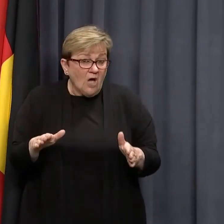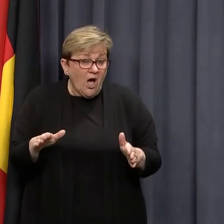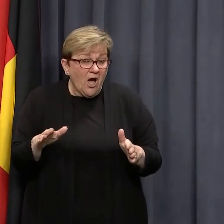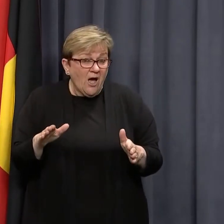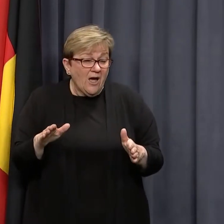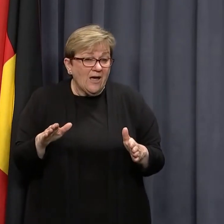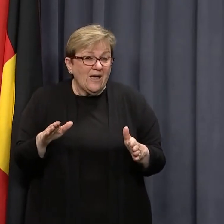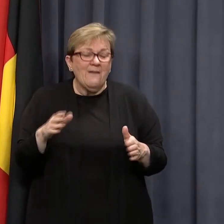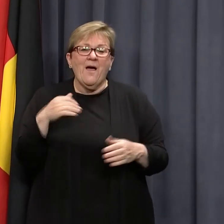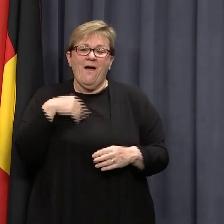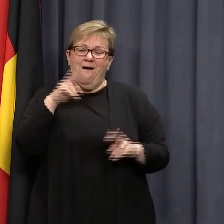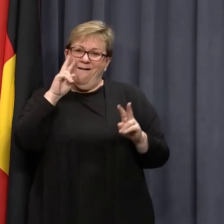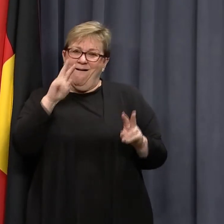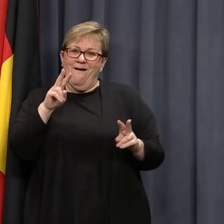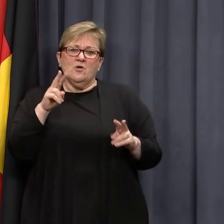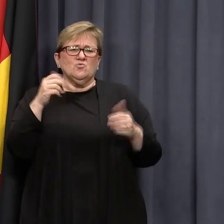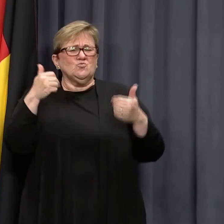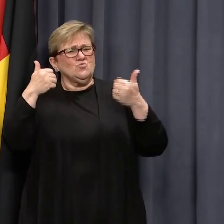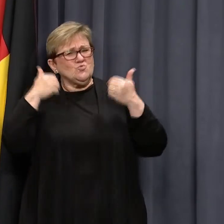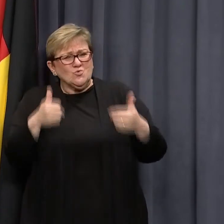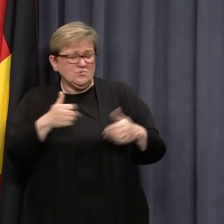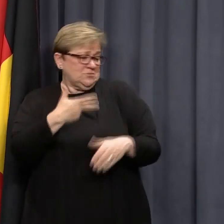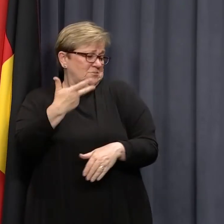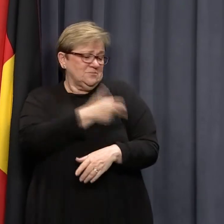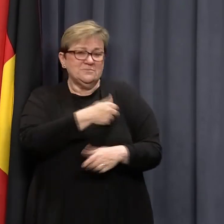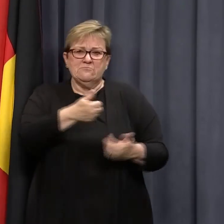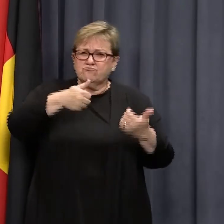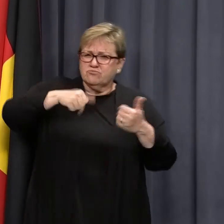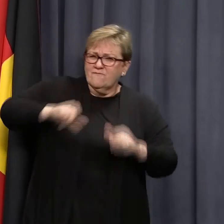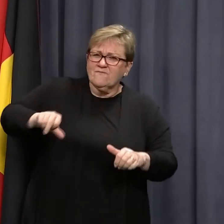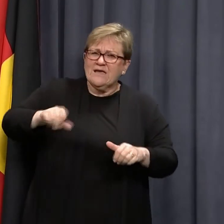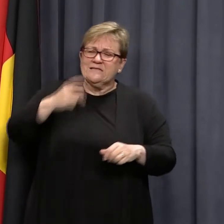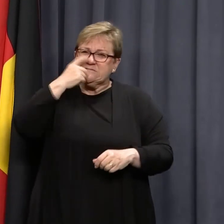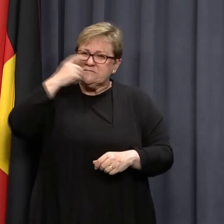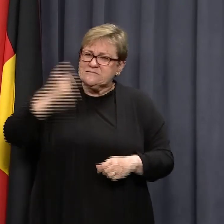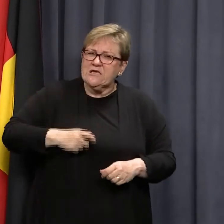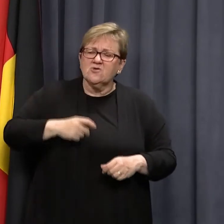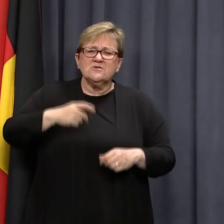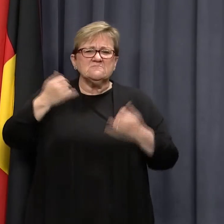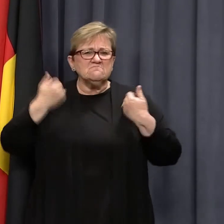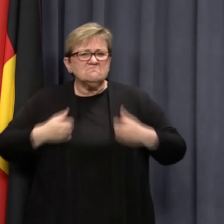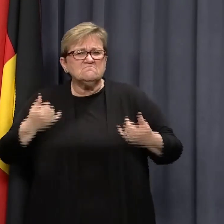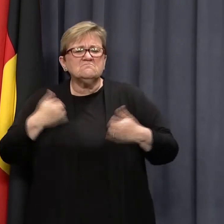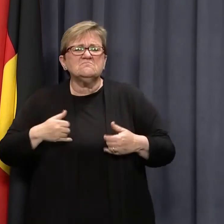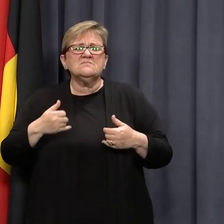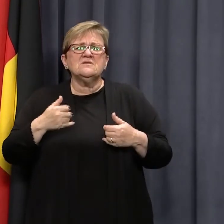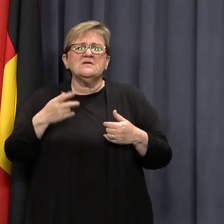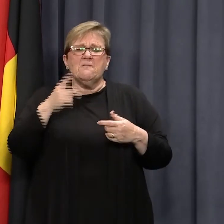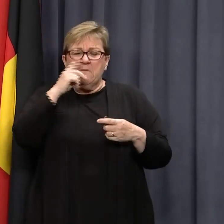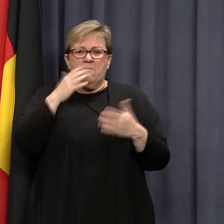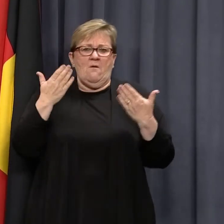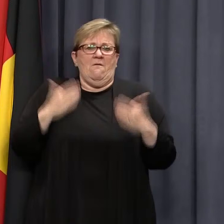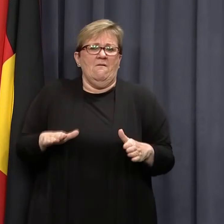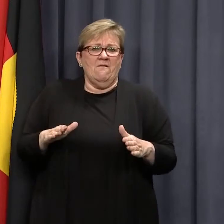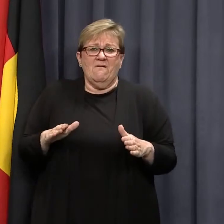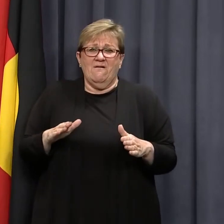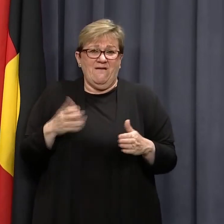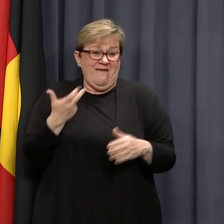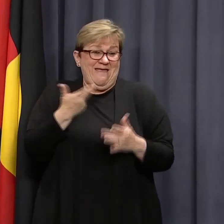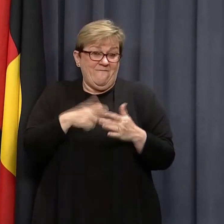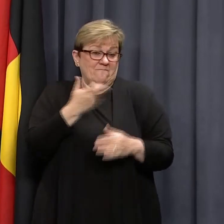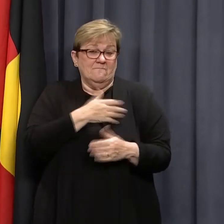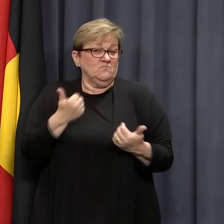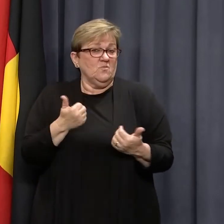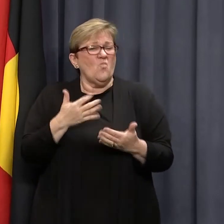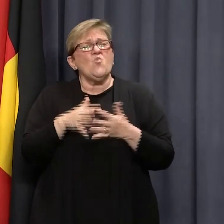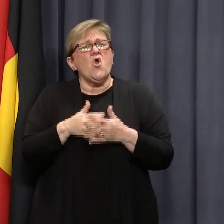So what we're seeing is very good protection against serious disease, very good protection against premature death. So it is